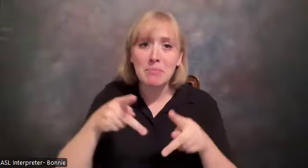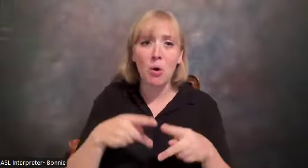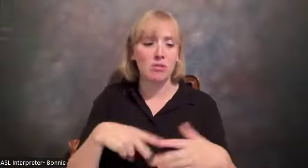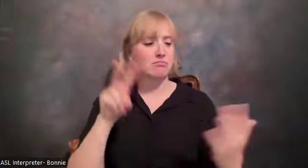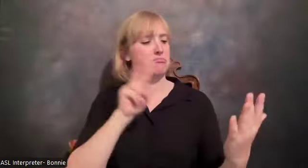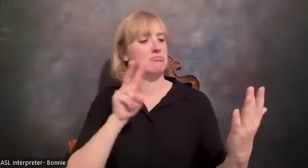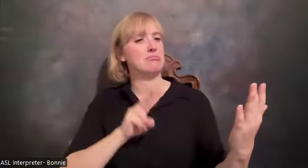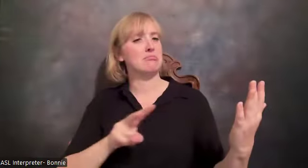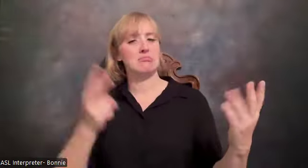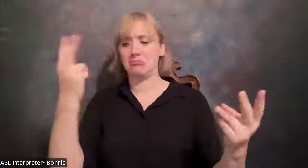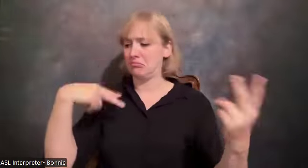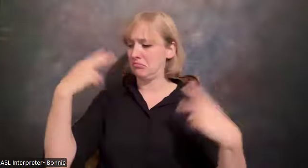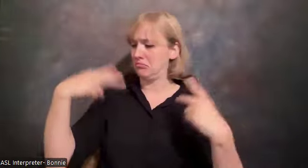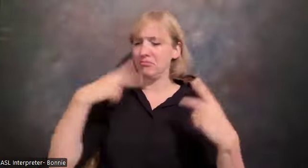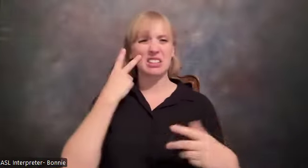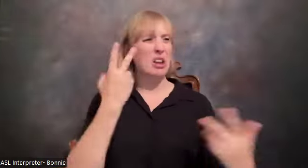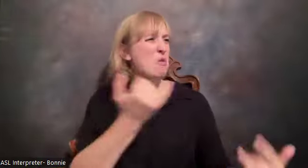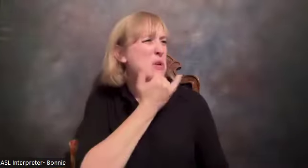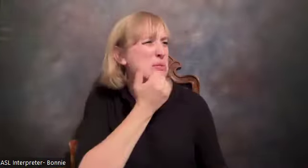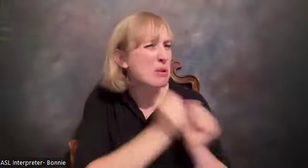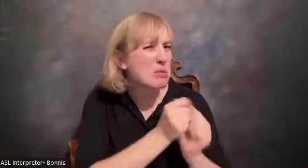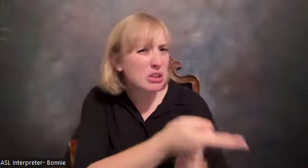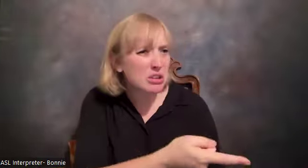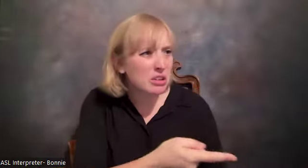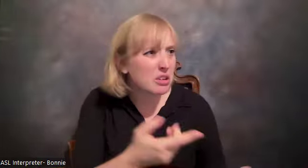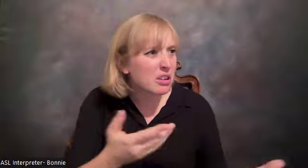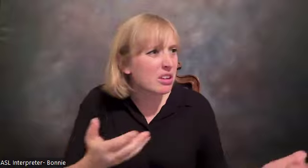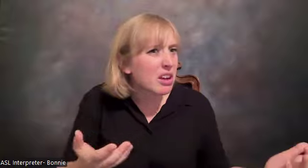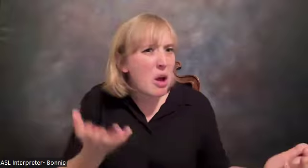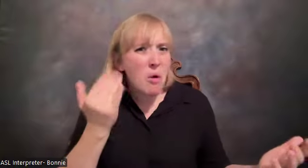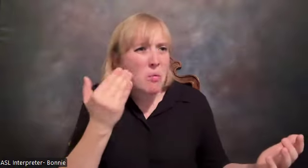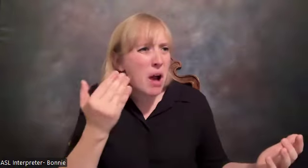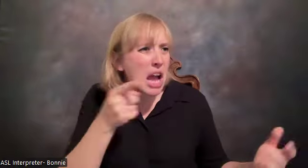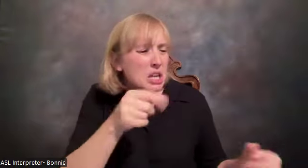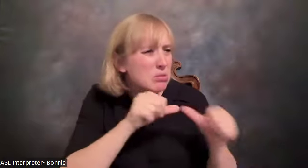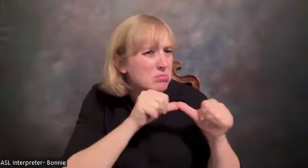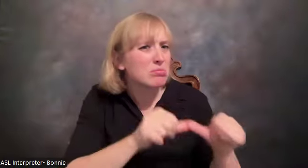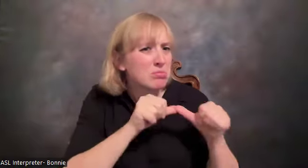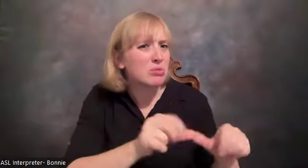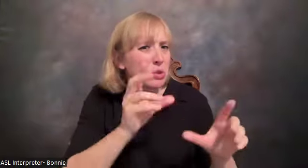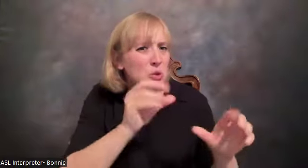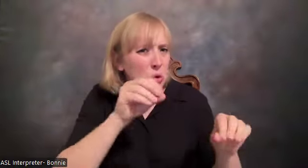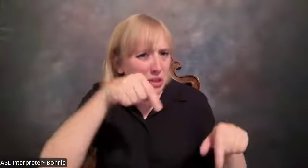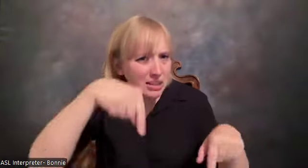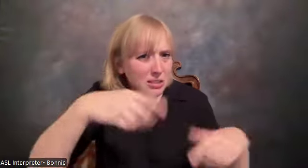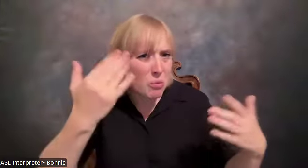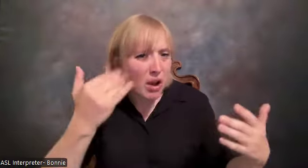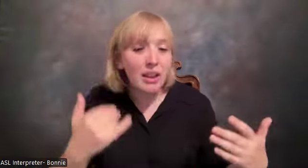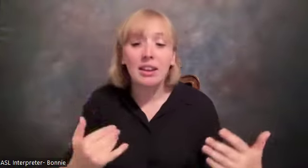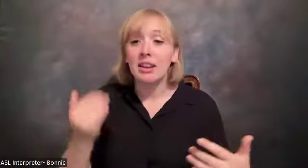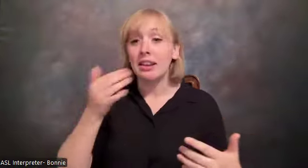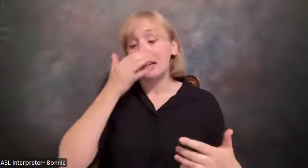They'd look at me and say, "What's the matter with you? Why do you do this?" If I would have